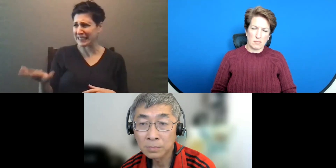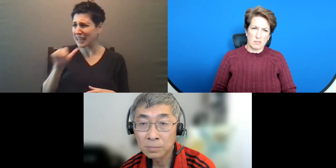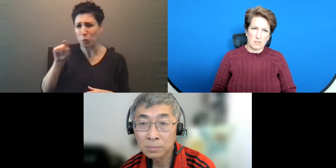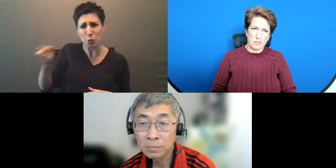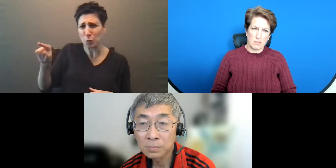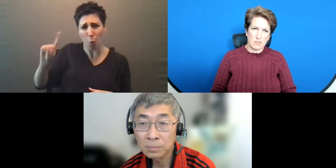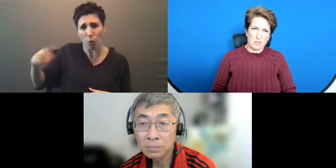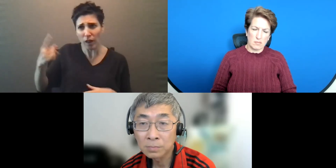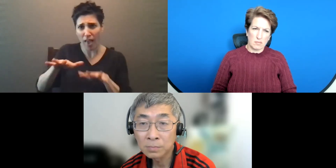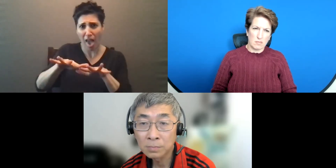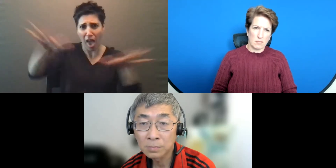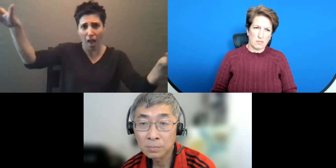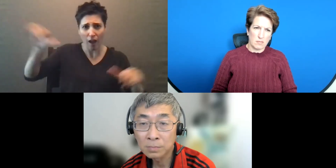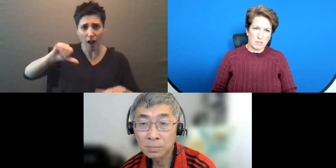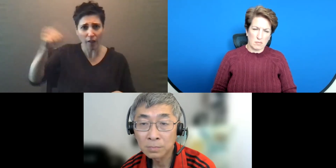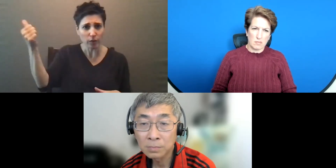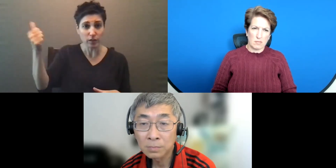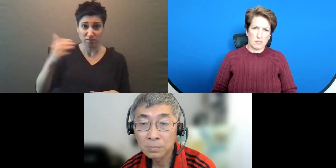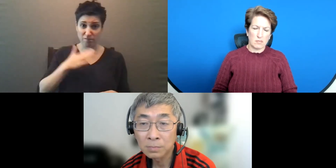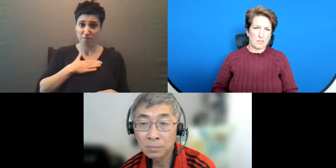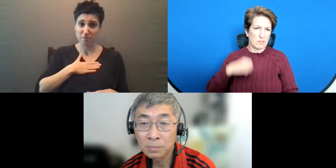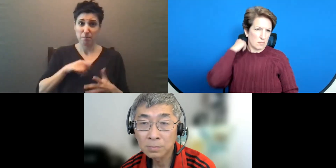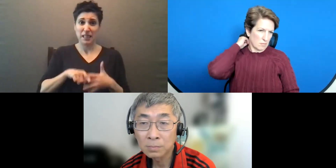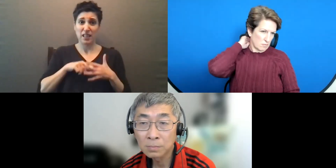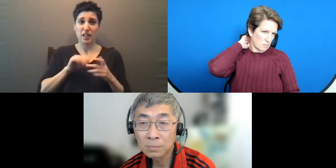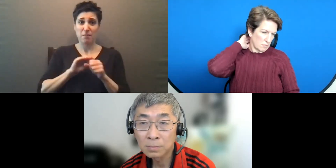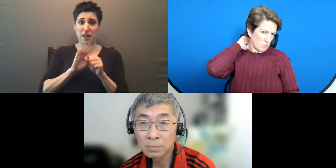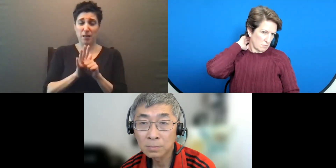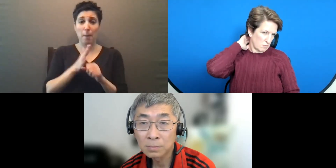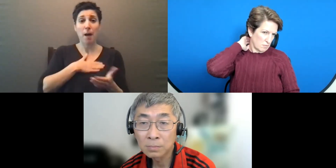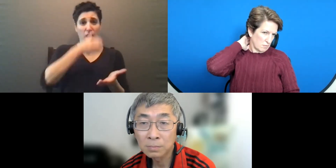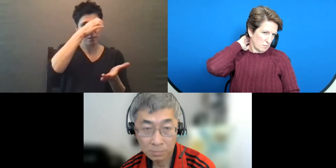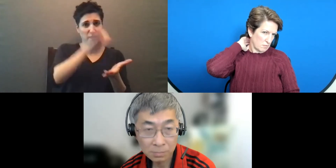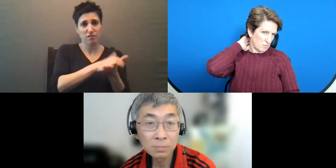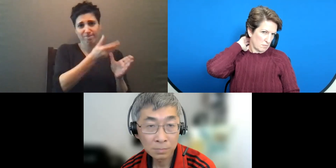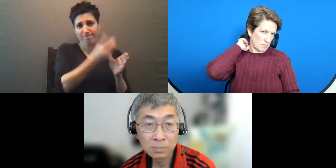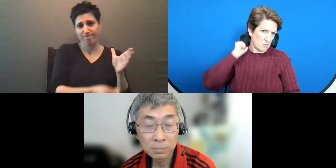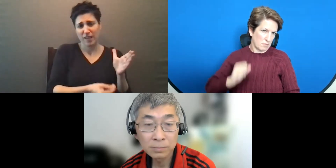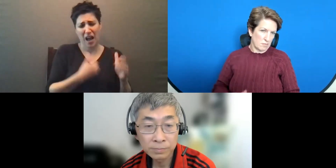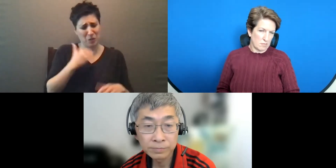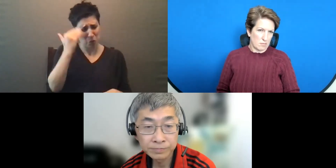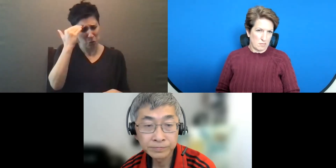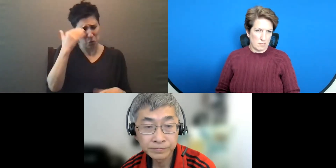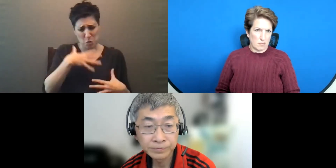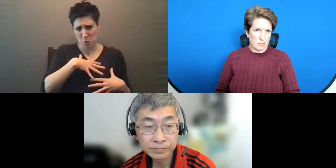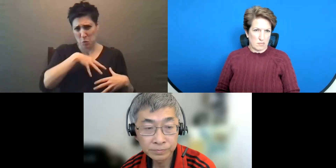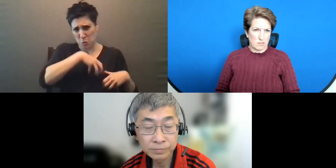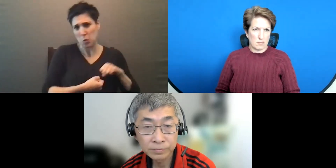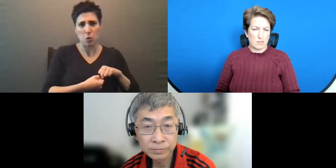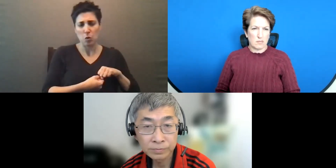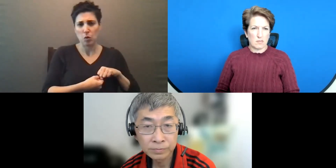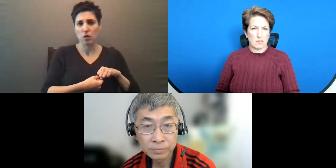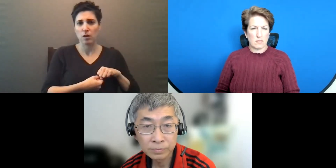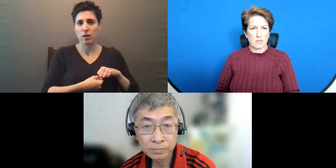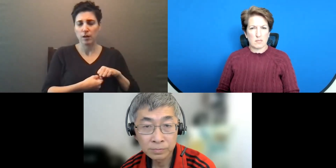In the beginning of the pandemic, I lost my husband, and I know how hard it is. The same time, I see that